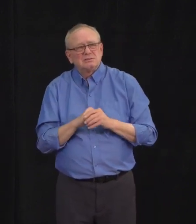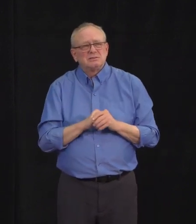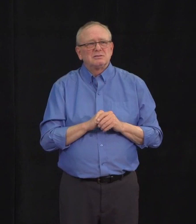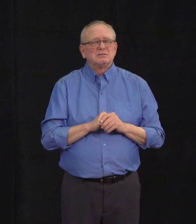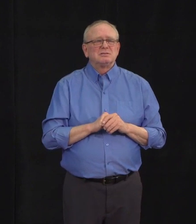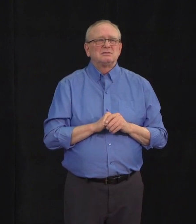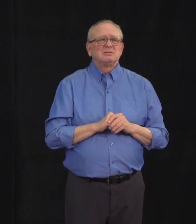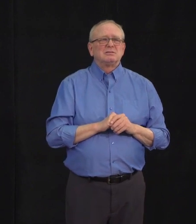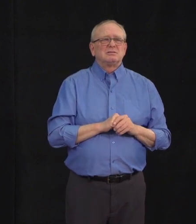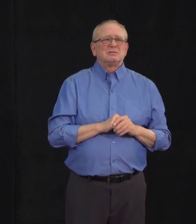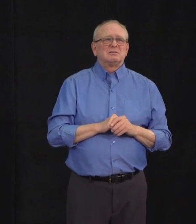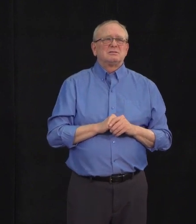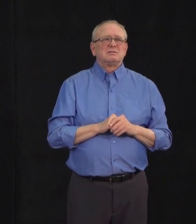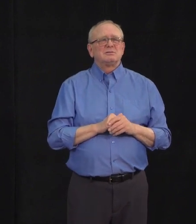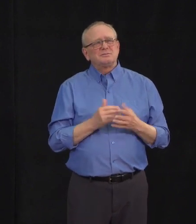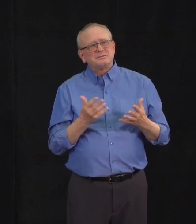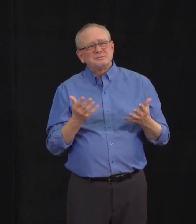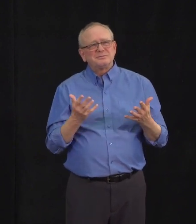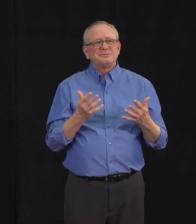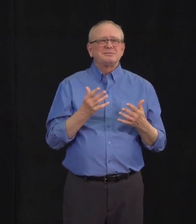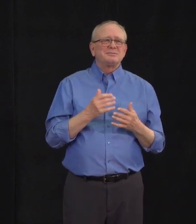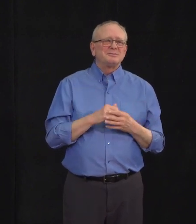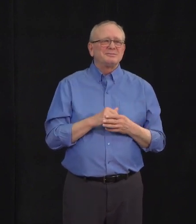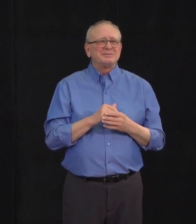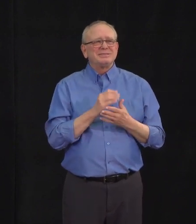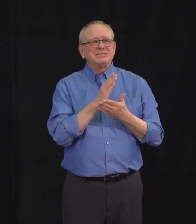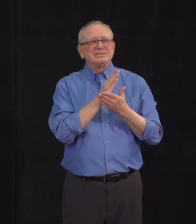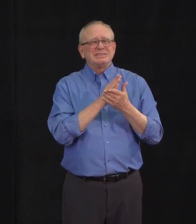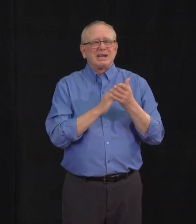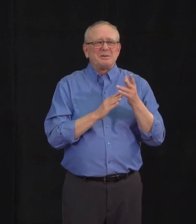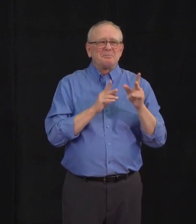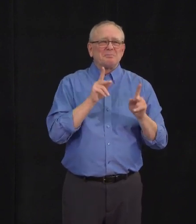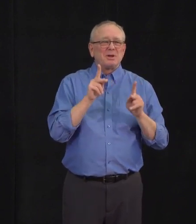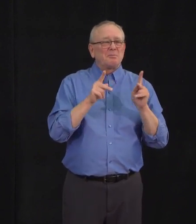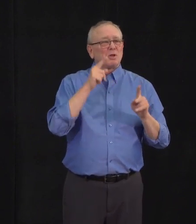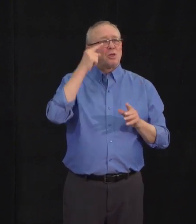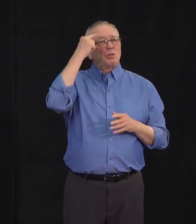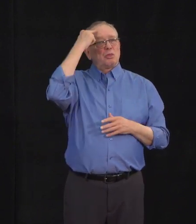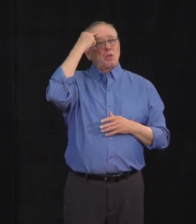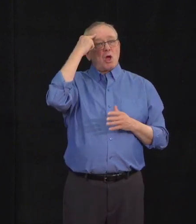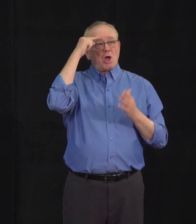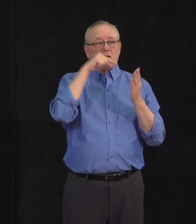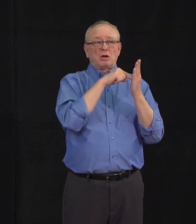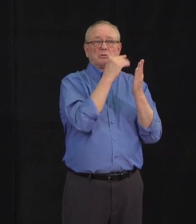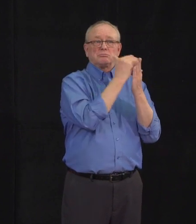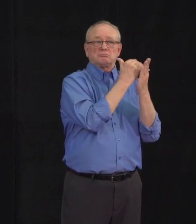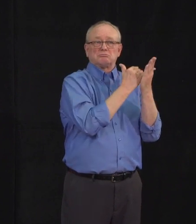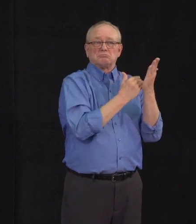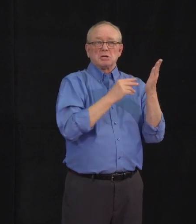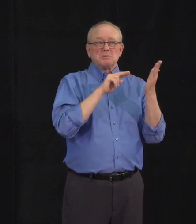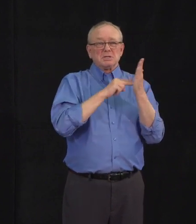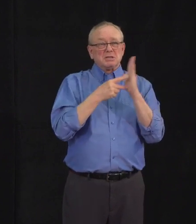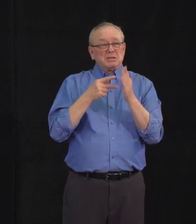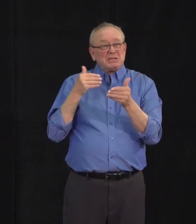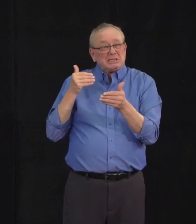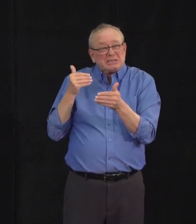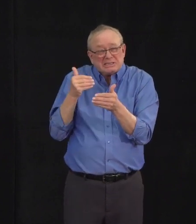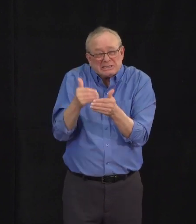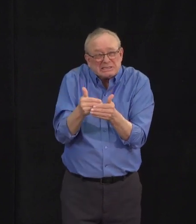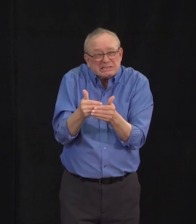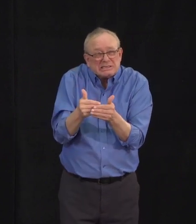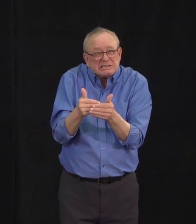where some have understood that the intention of the order was for the last hours of life. And that can be quite